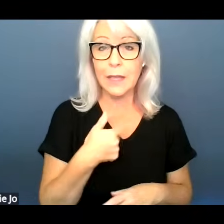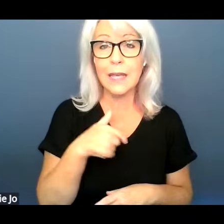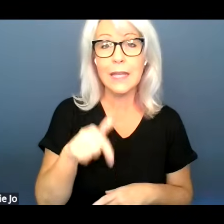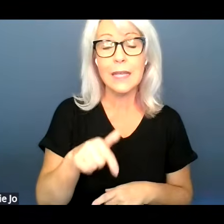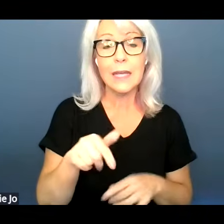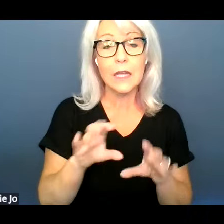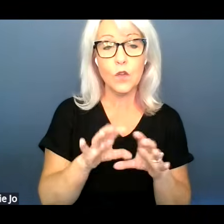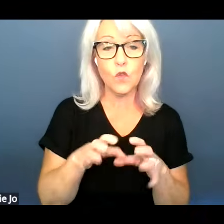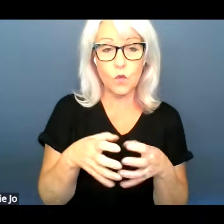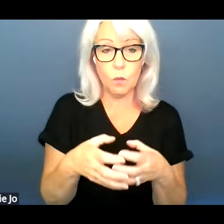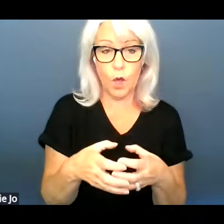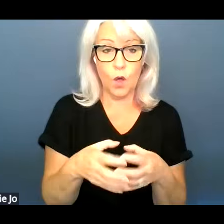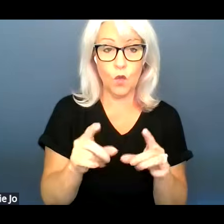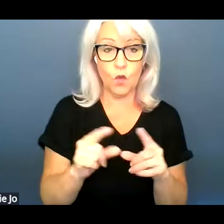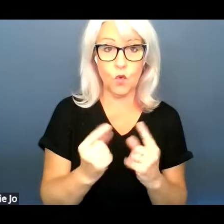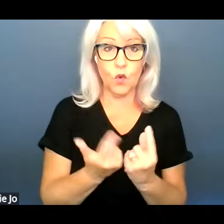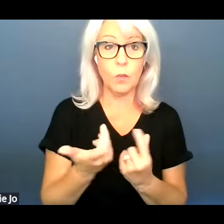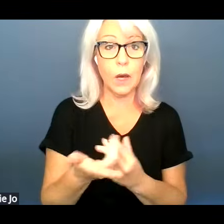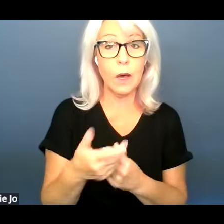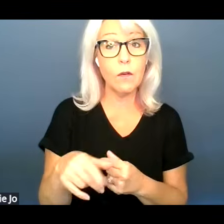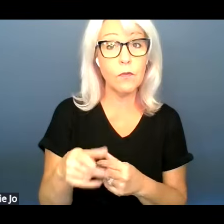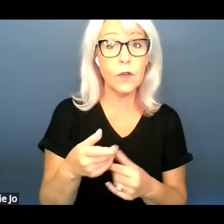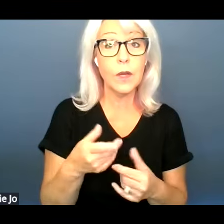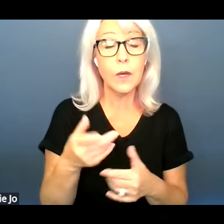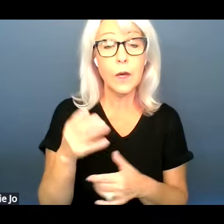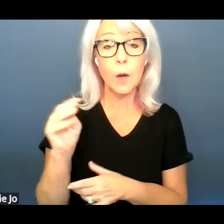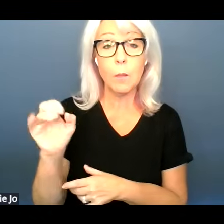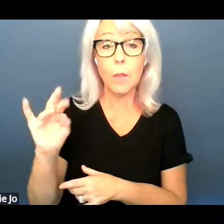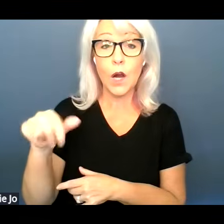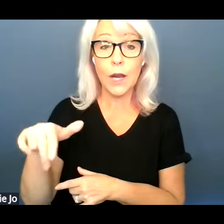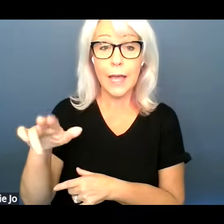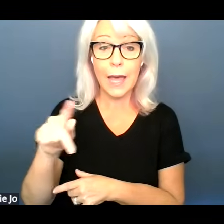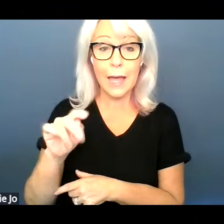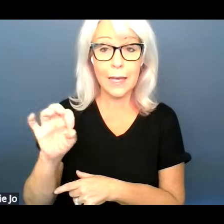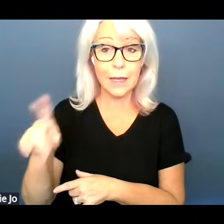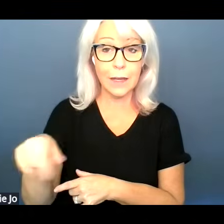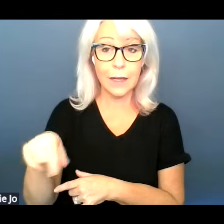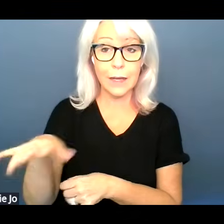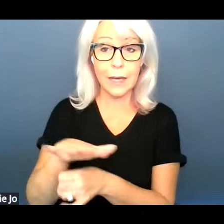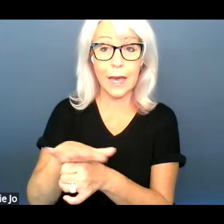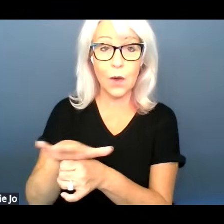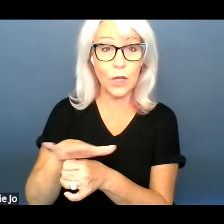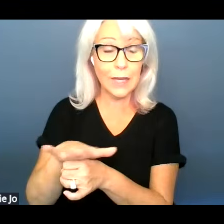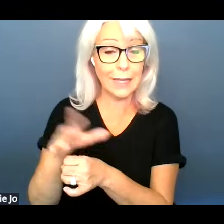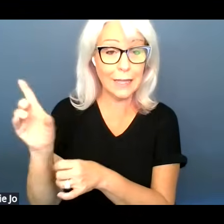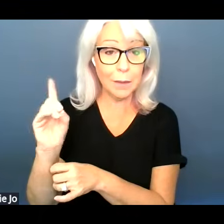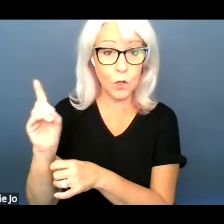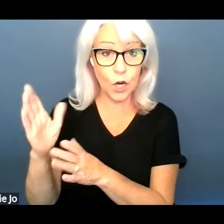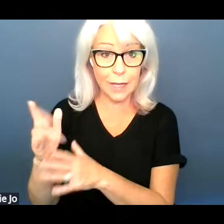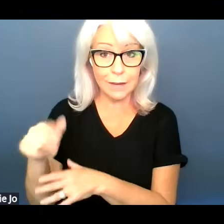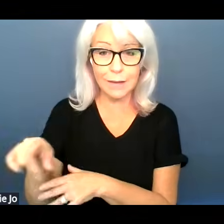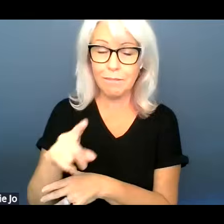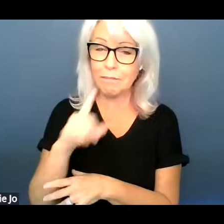of Marquette County Democrats have been nothing but nasty towards me. Former Chairman Dillon even asked if I wanted to fire